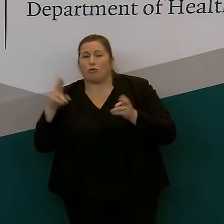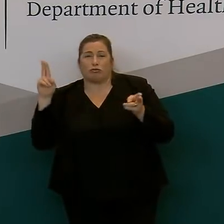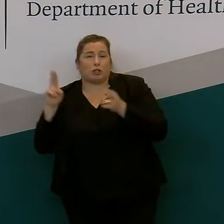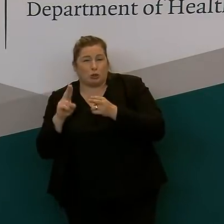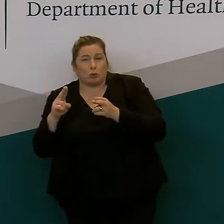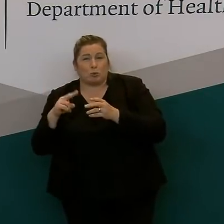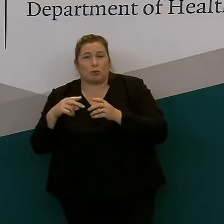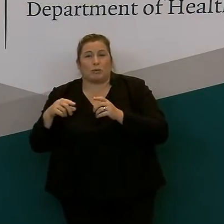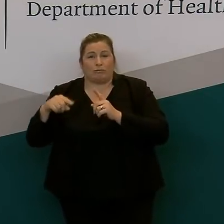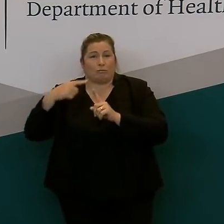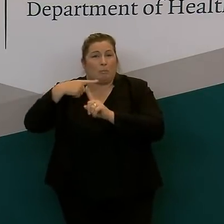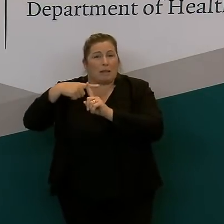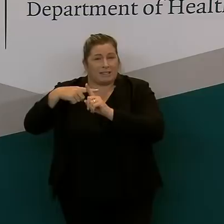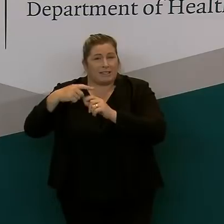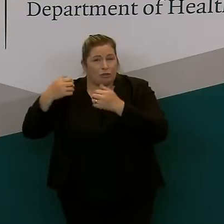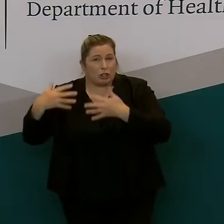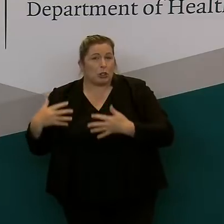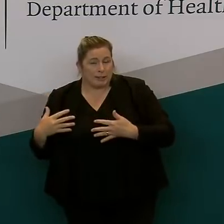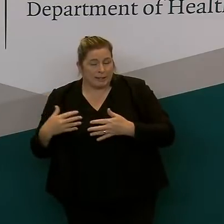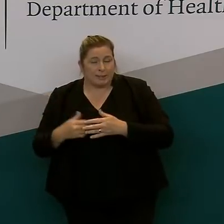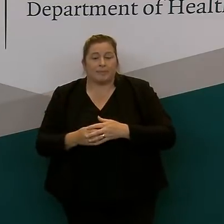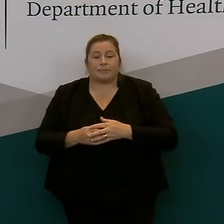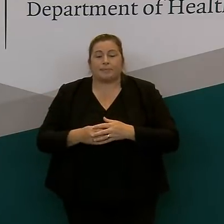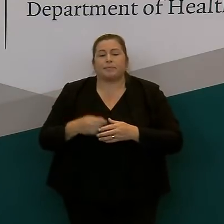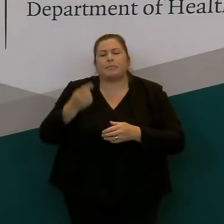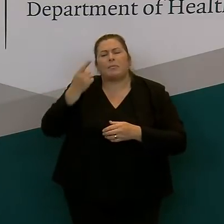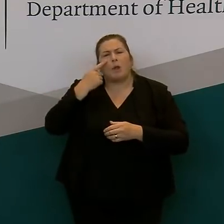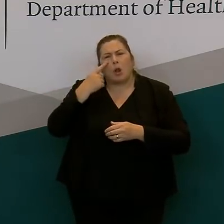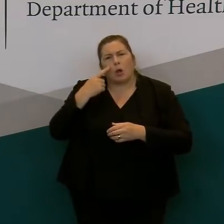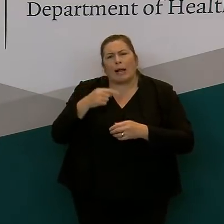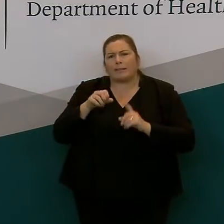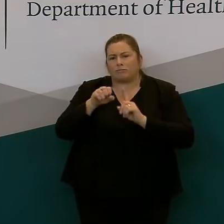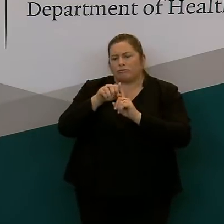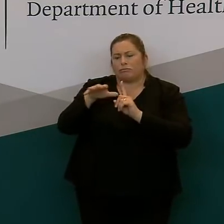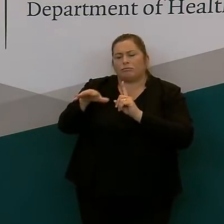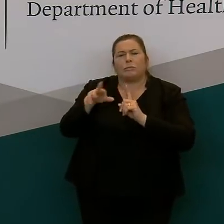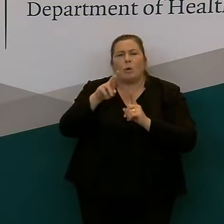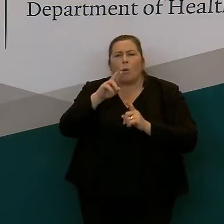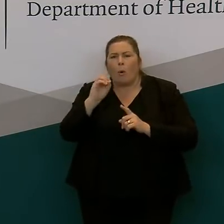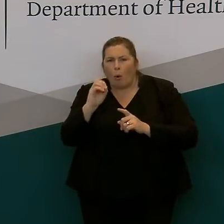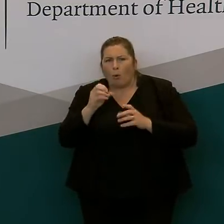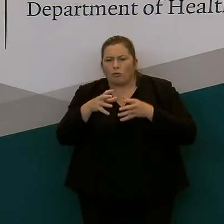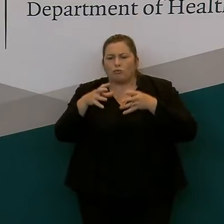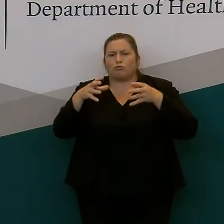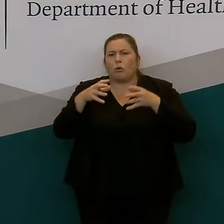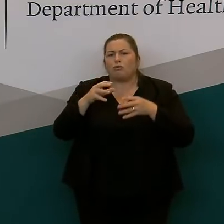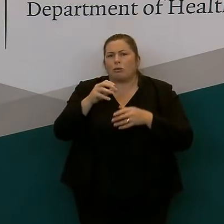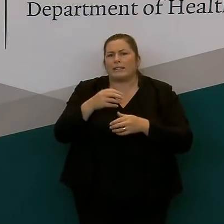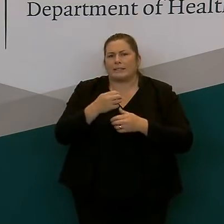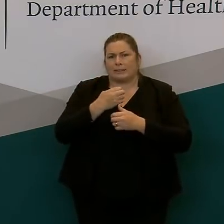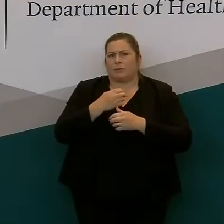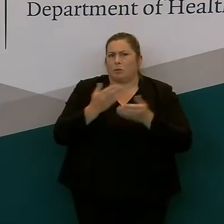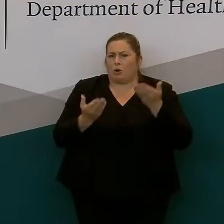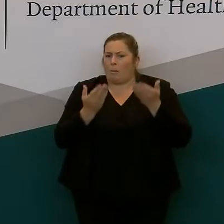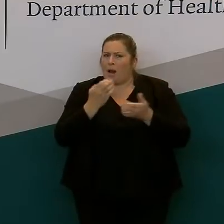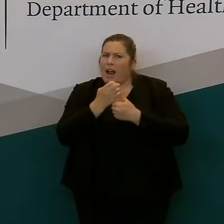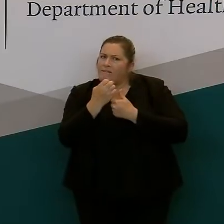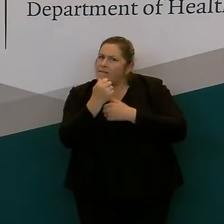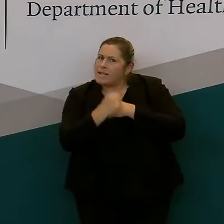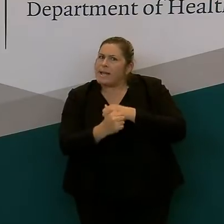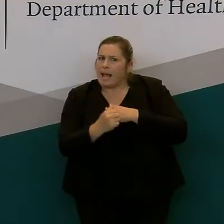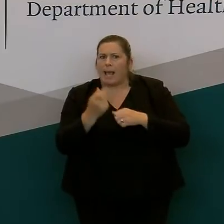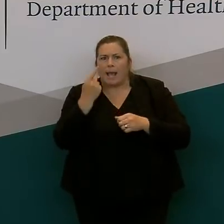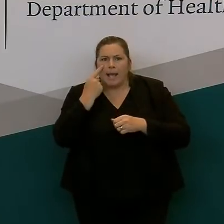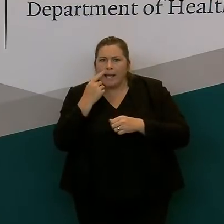detections decreasing. We watch the growth rate very carefully, so comparing each day with the previous day, is the number of